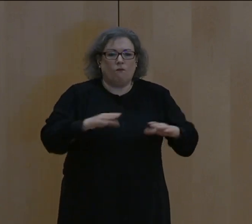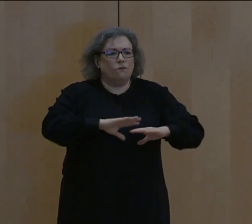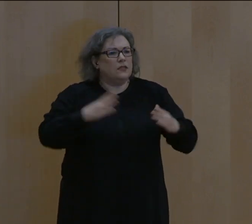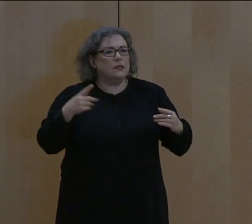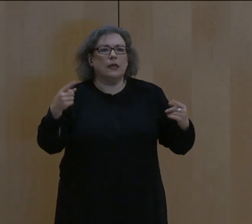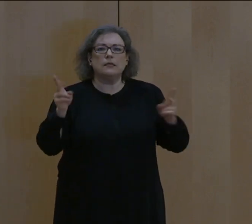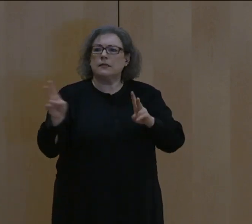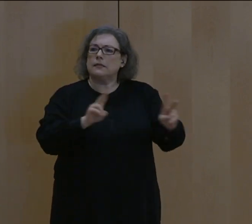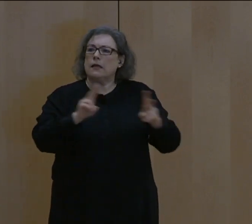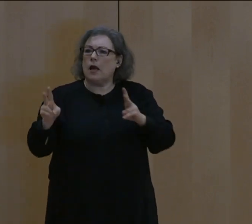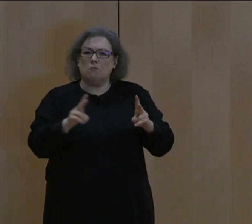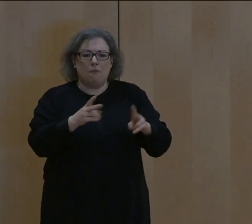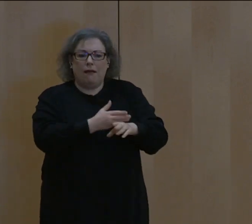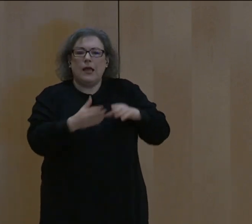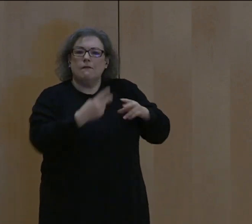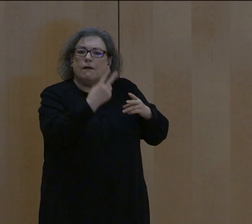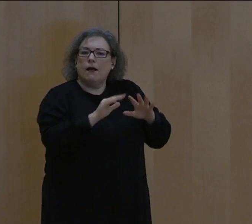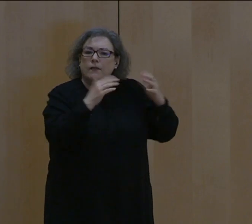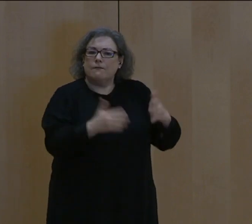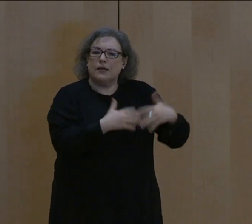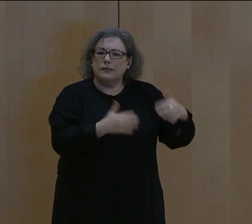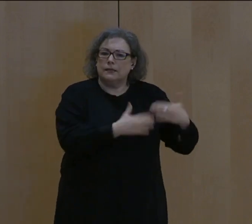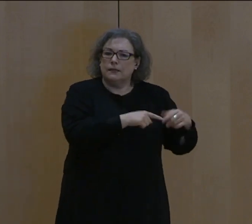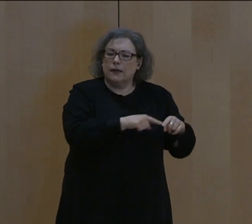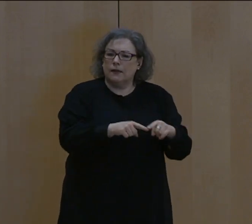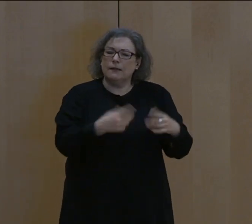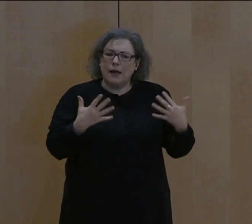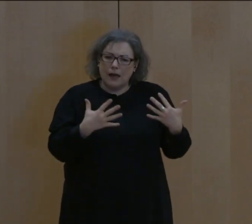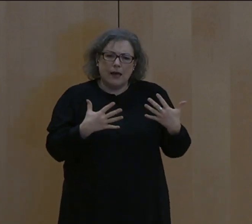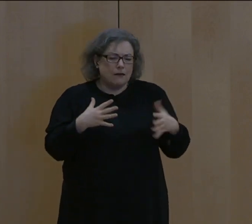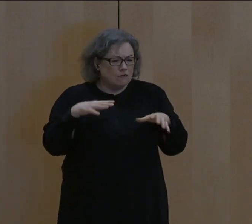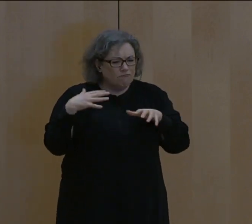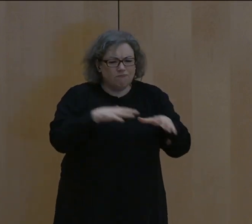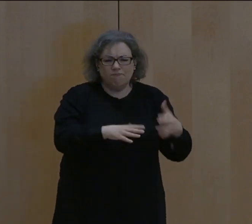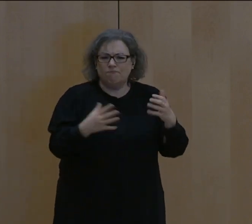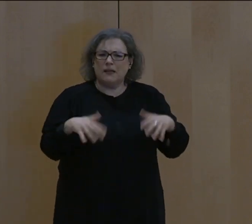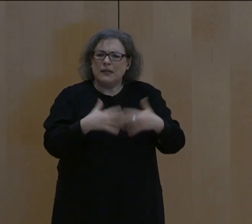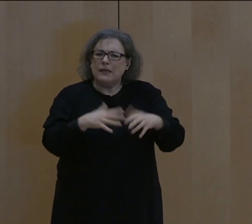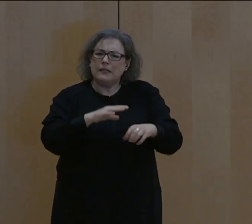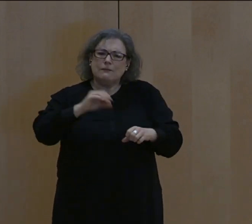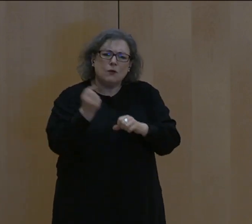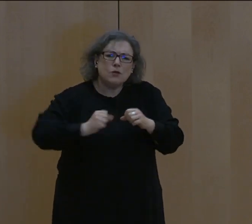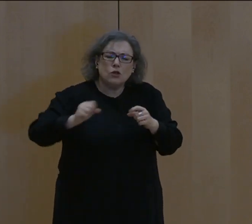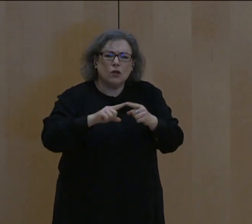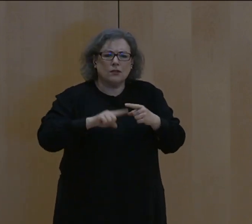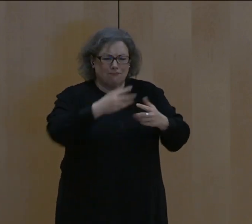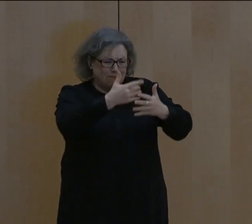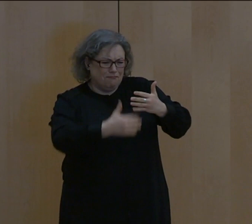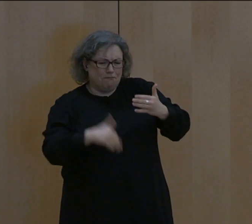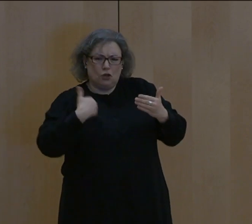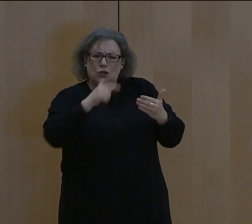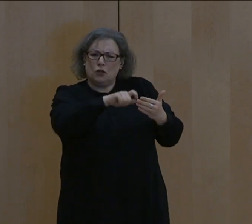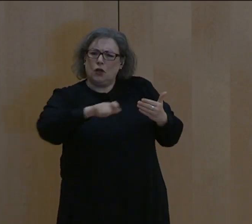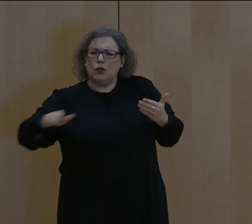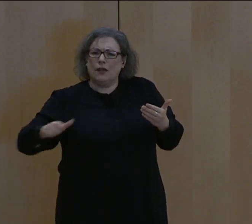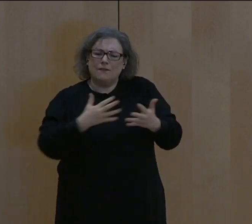war crimes. The list of dead people is counted in thousands. Dozens of